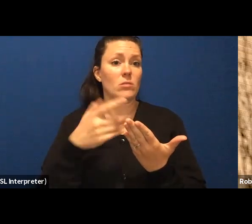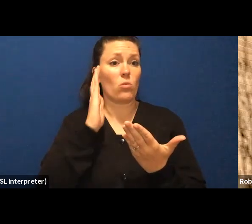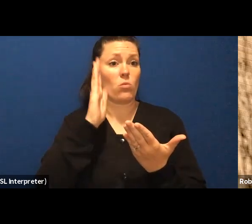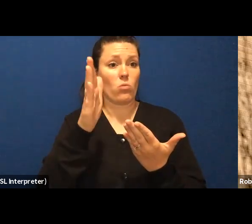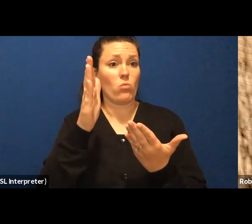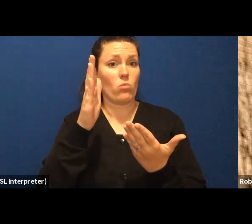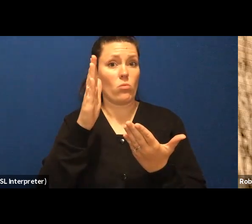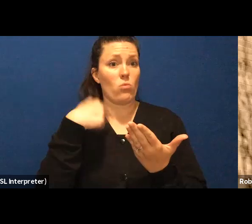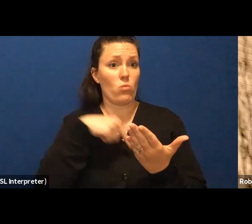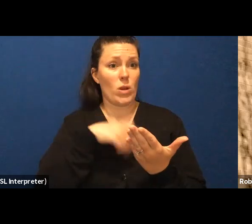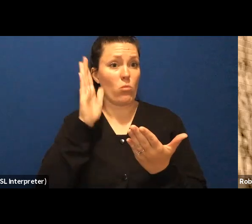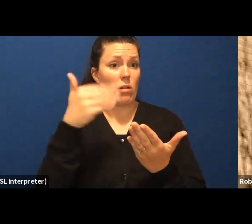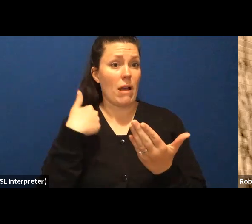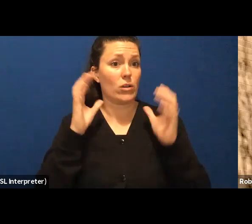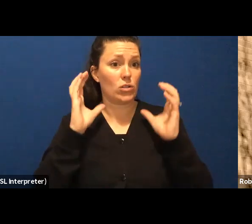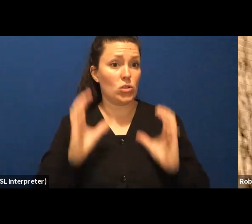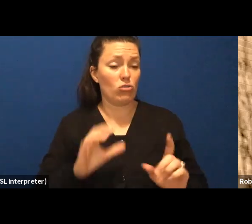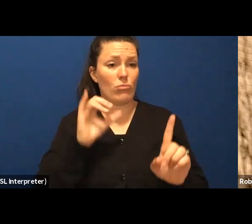aren't aware of